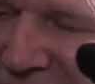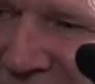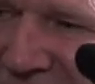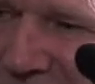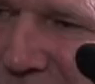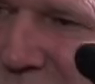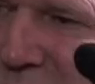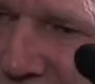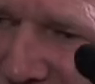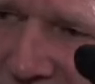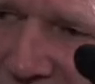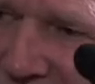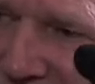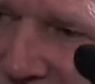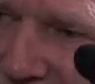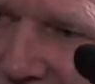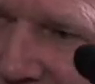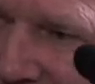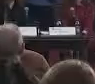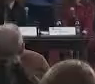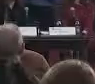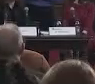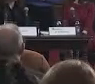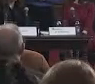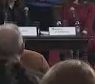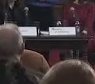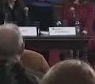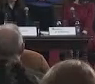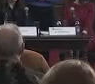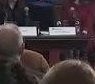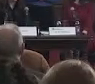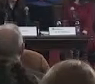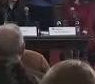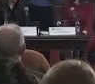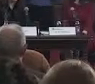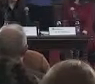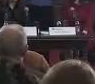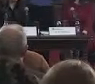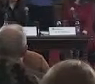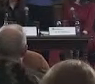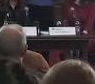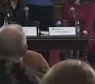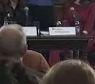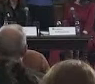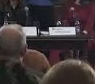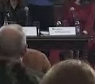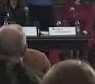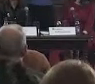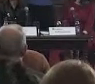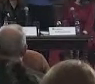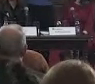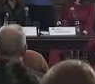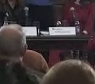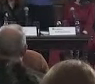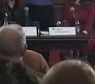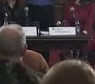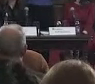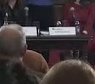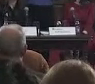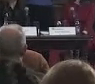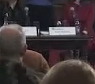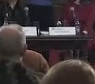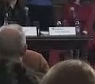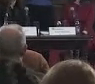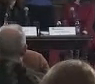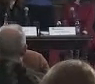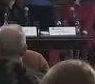year. What was that experience like for you? Well, for me, I think it's a once-in-a-lifetime extraordinary experience